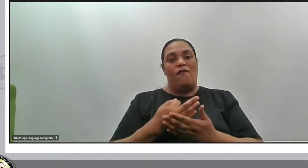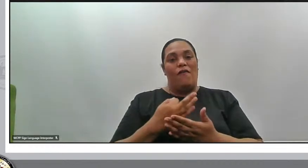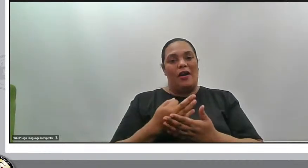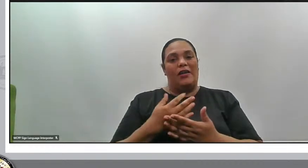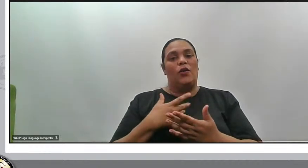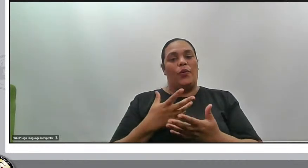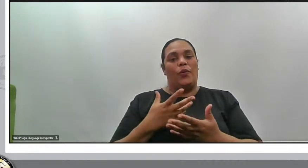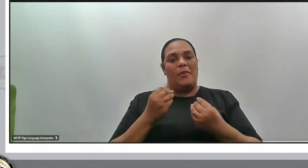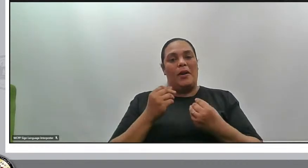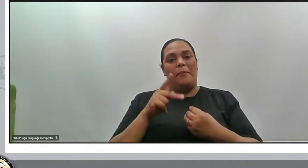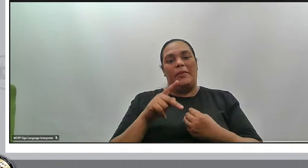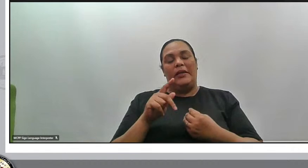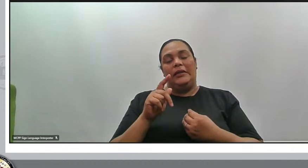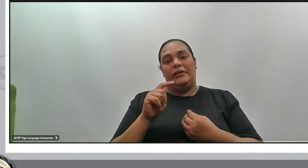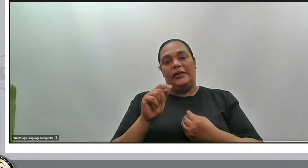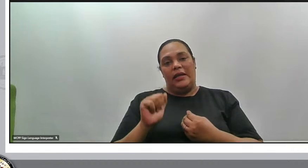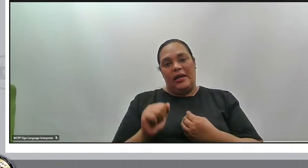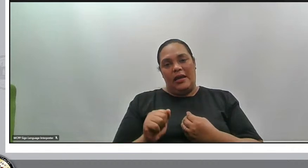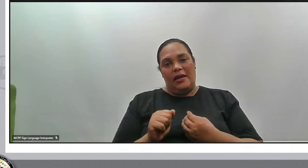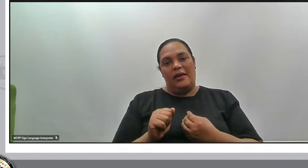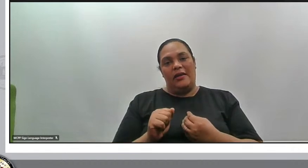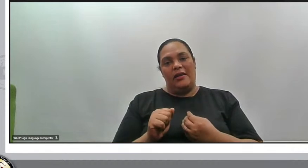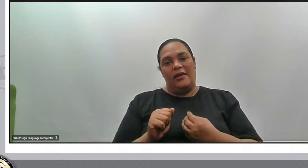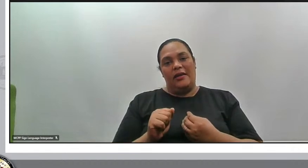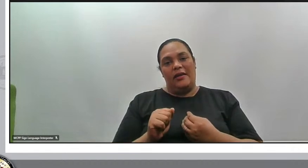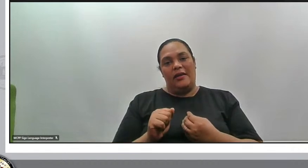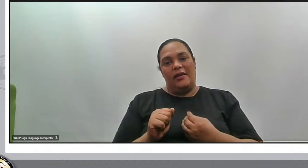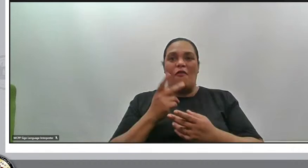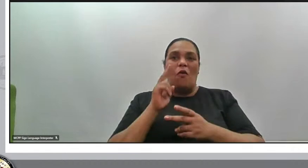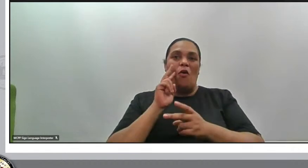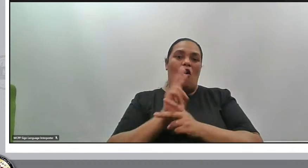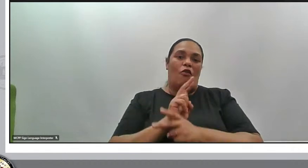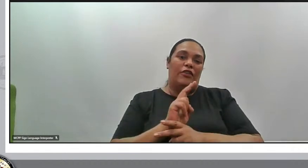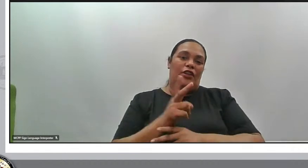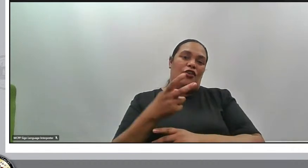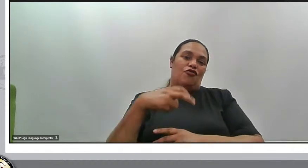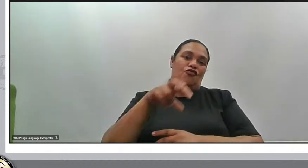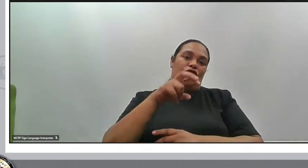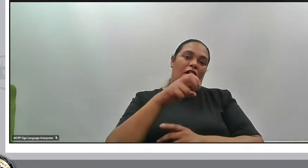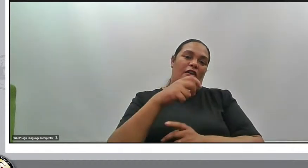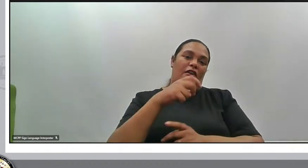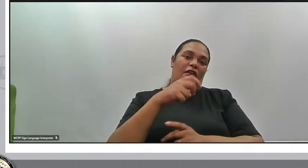receive for PT regarding the, basically overseas travel for the CPA